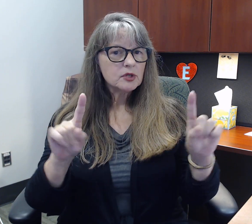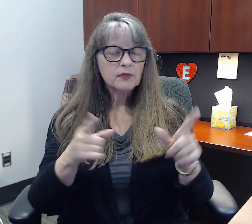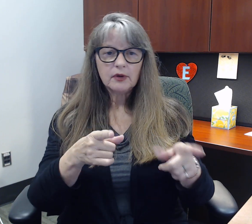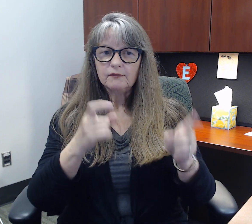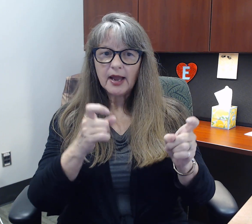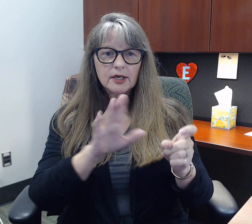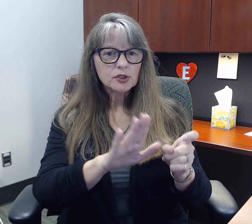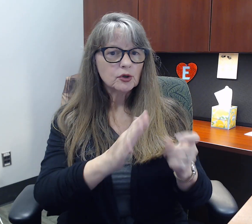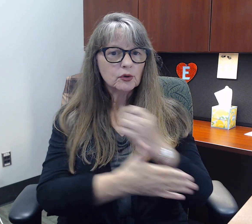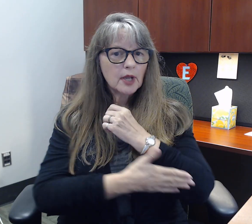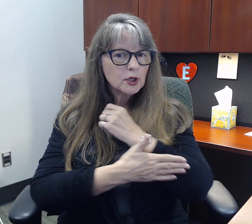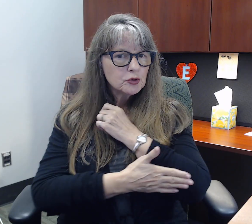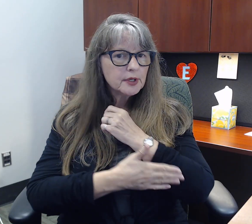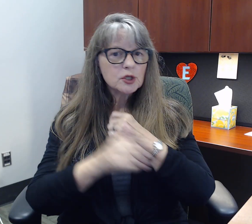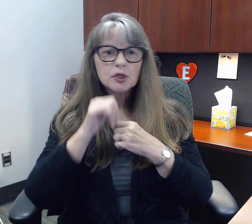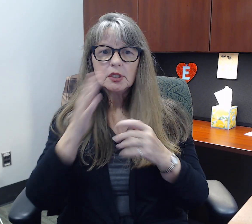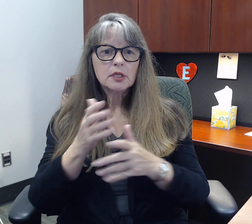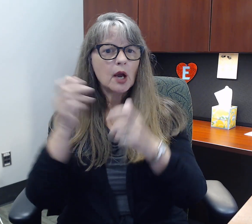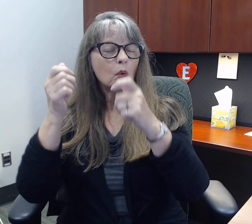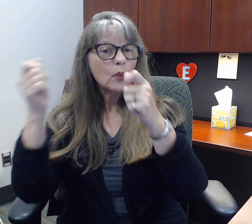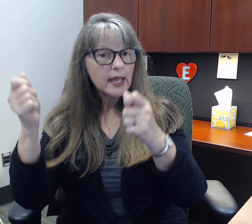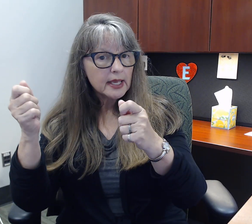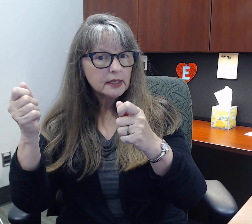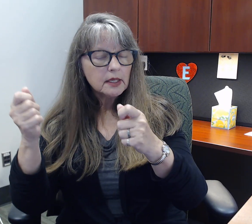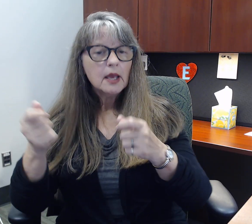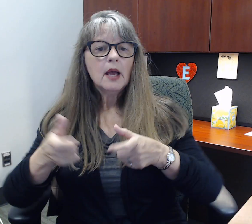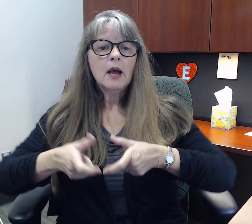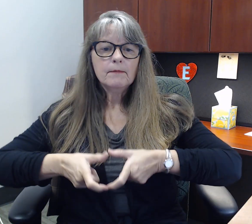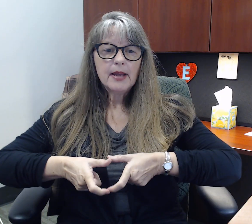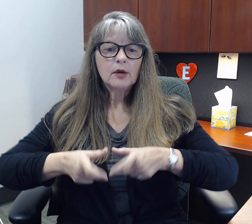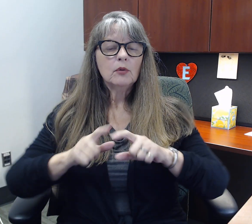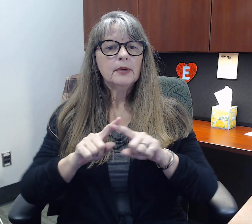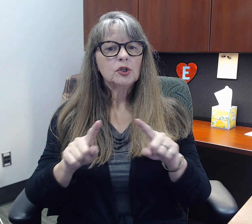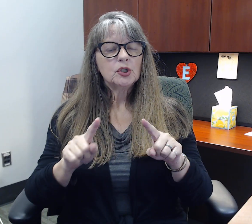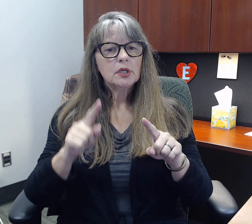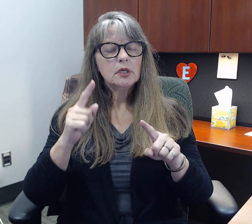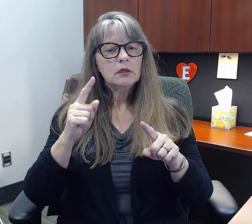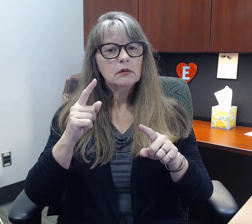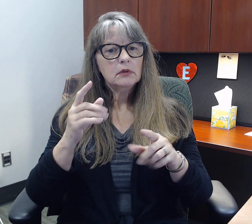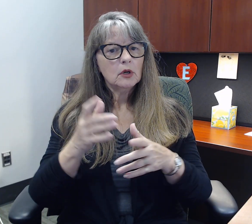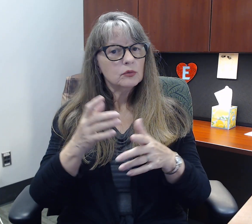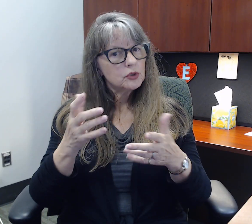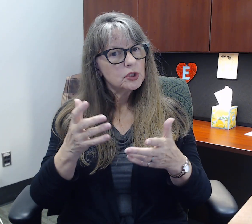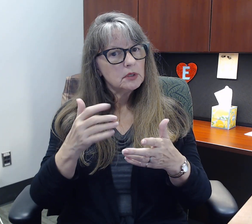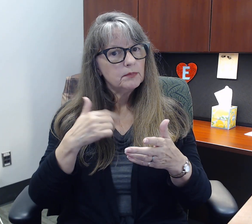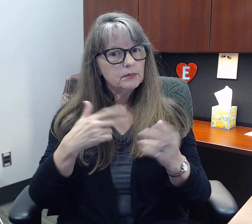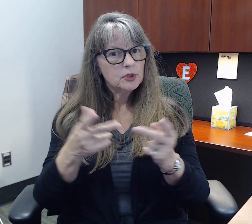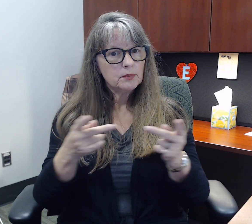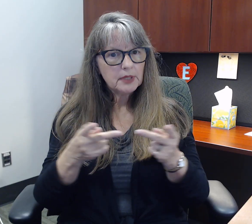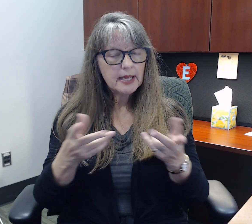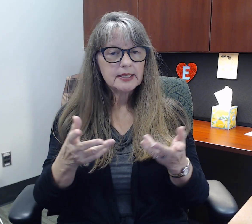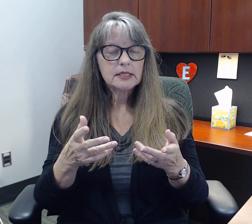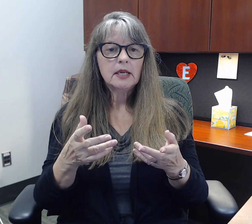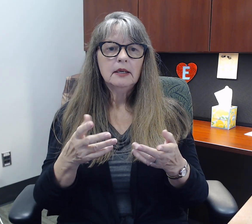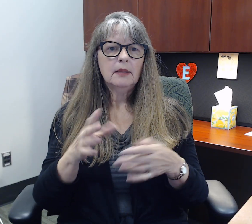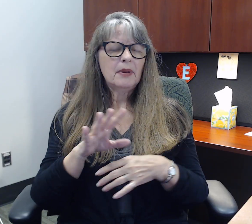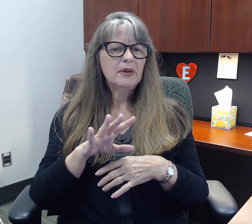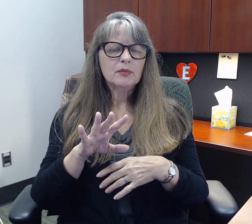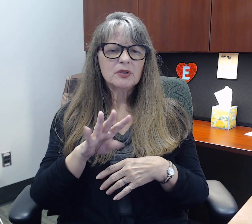very fast in her country. She did not win a medal, but she placed. Maybe it was